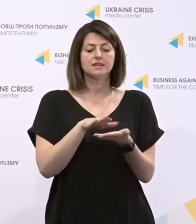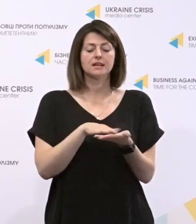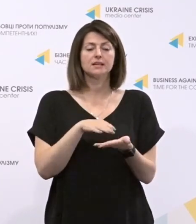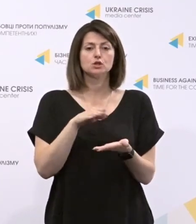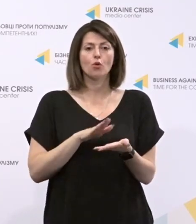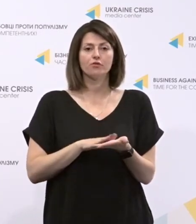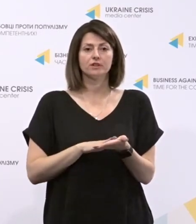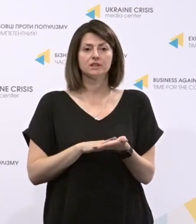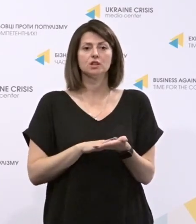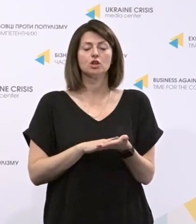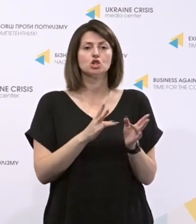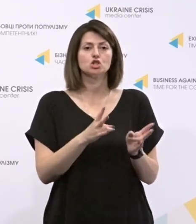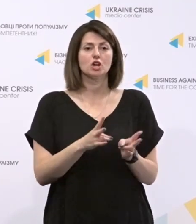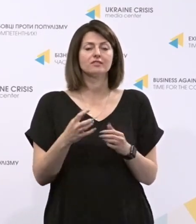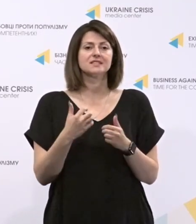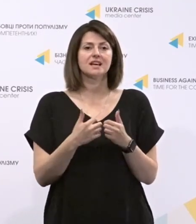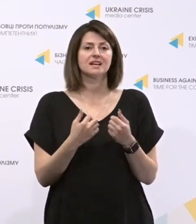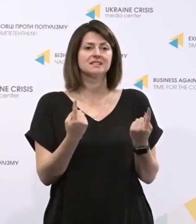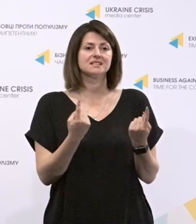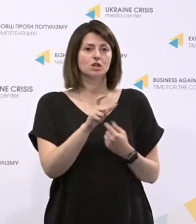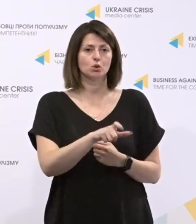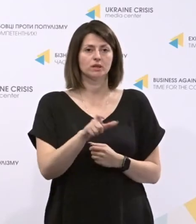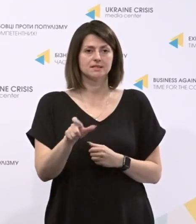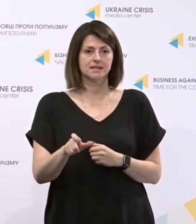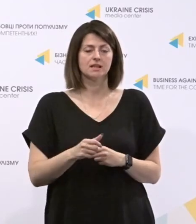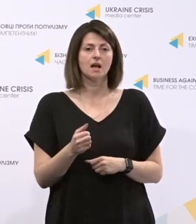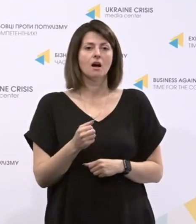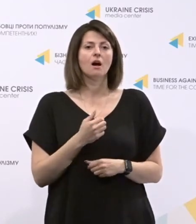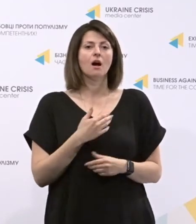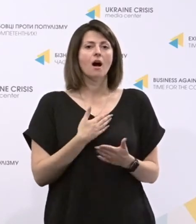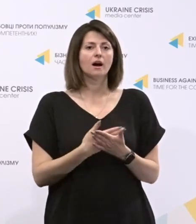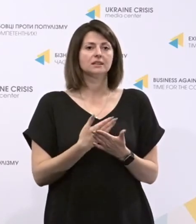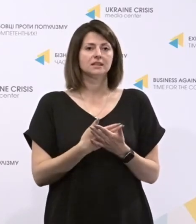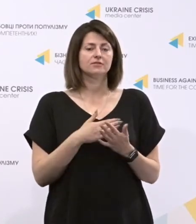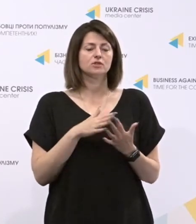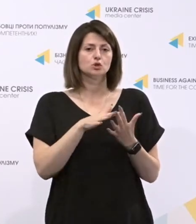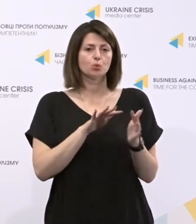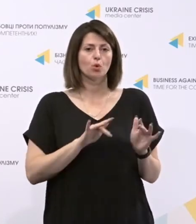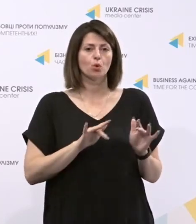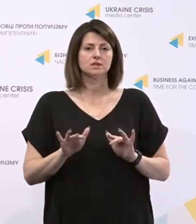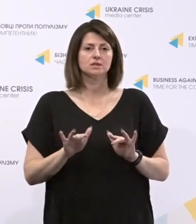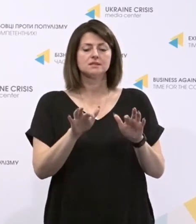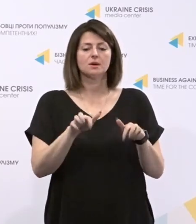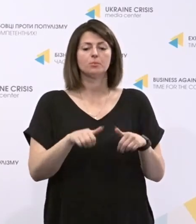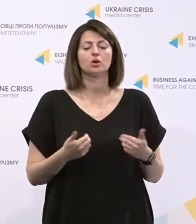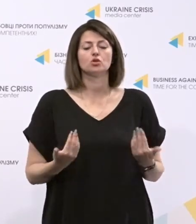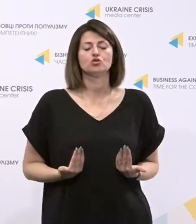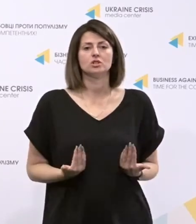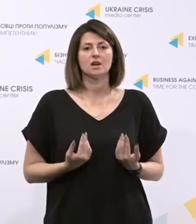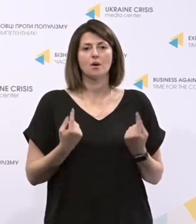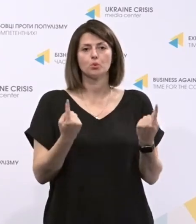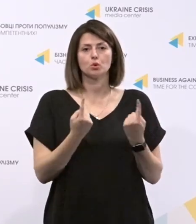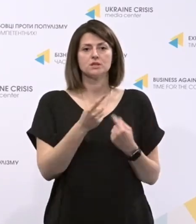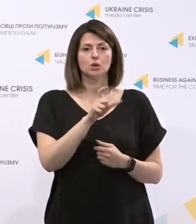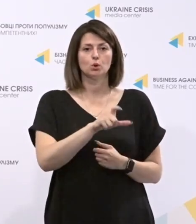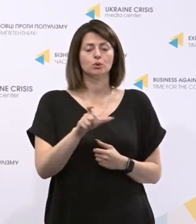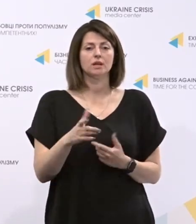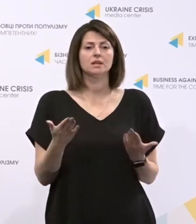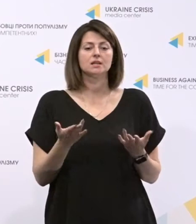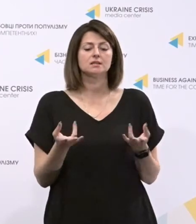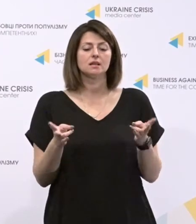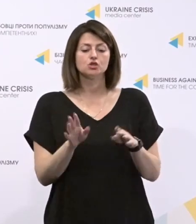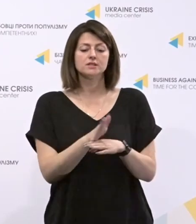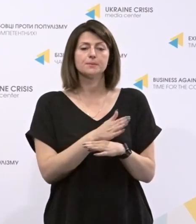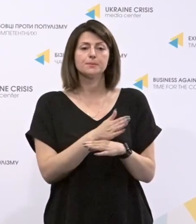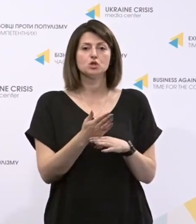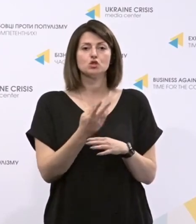armed hostilities continue to claim lives, the lives of ordinary people caught between parties who continually